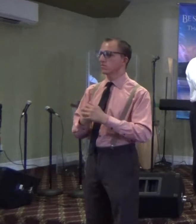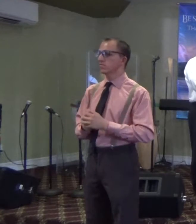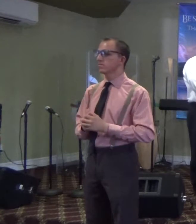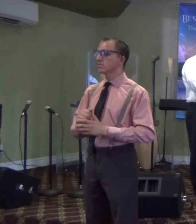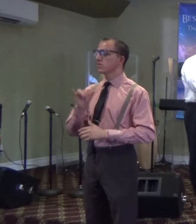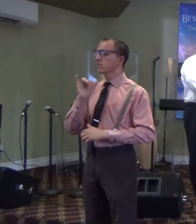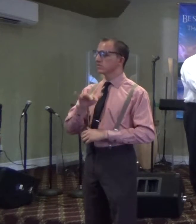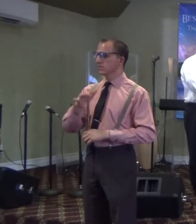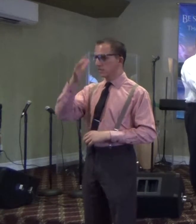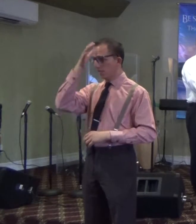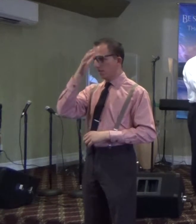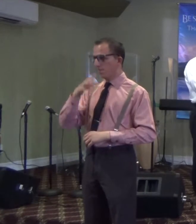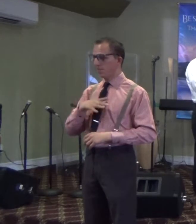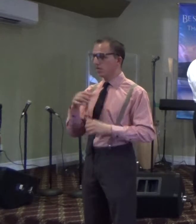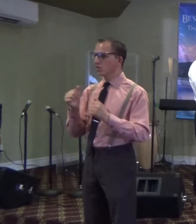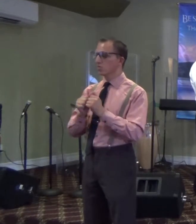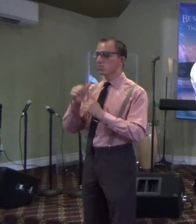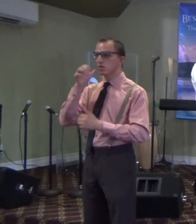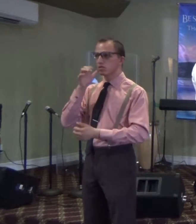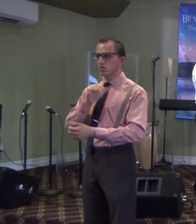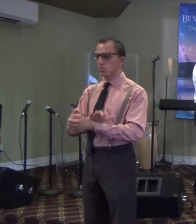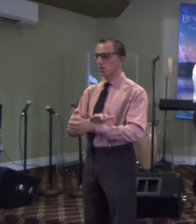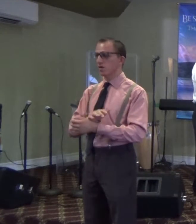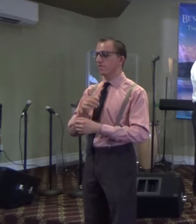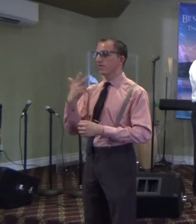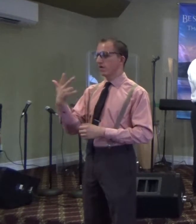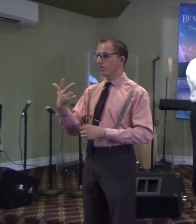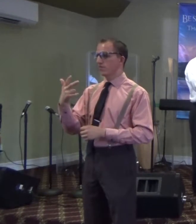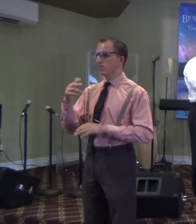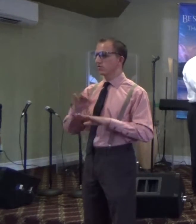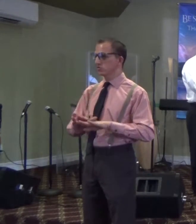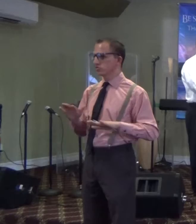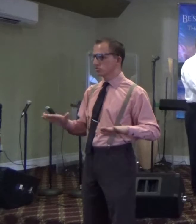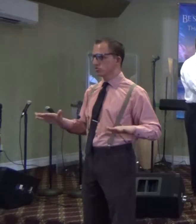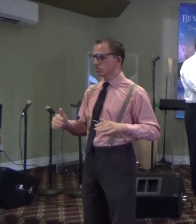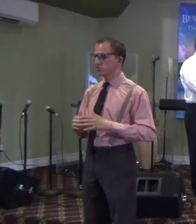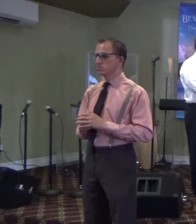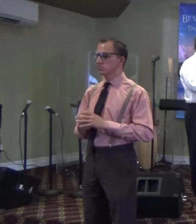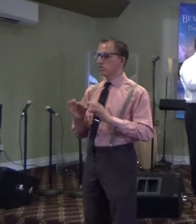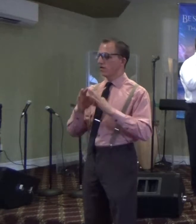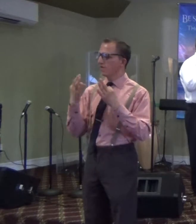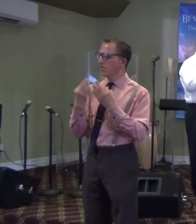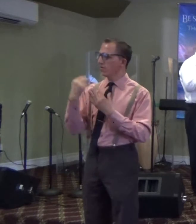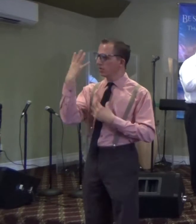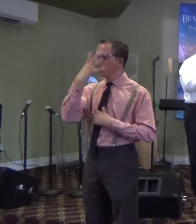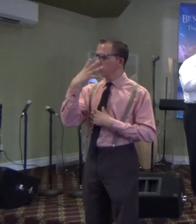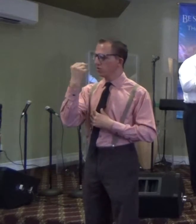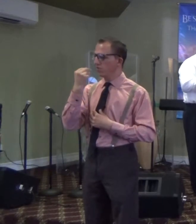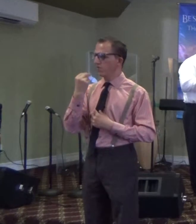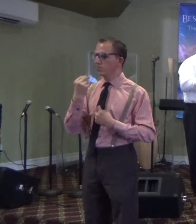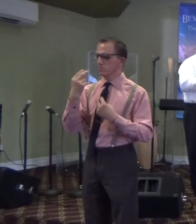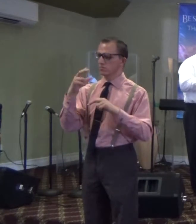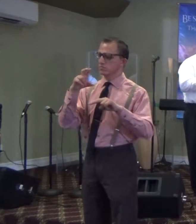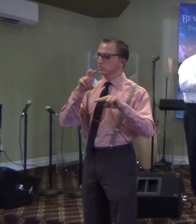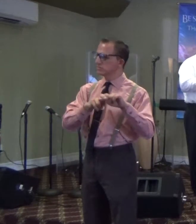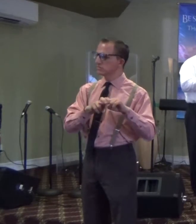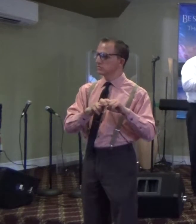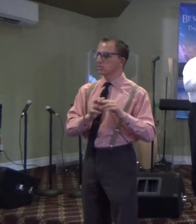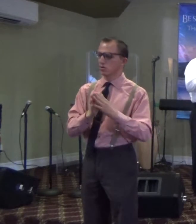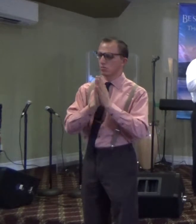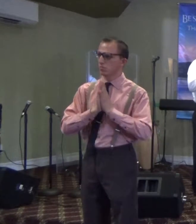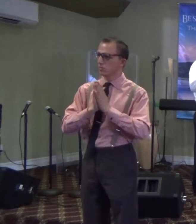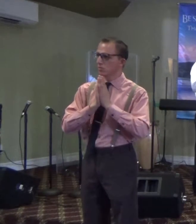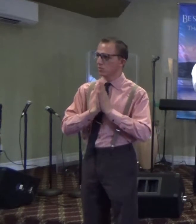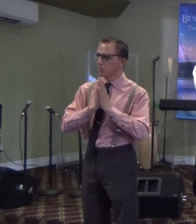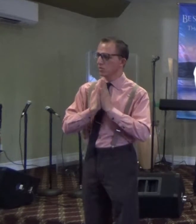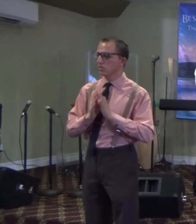este hombre, was this su man, esposa his y wife, sus 3 and niñas. their 3 children, Una hermosa familia. a beautiful family, Y ahí